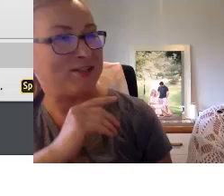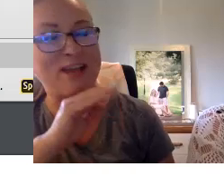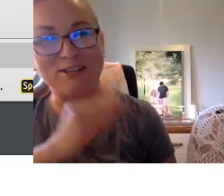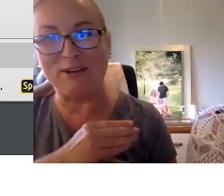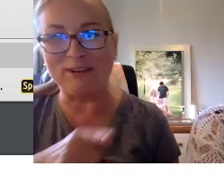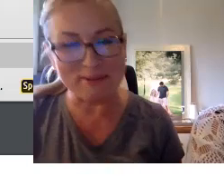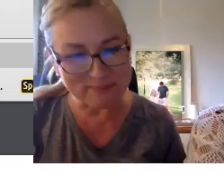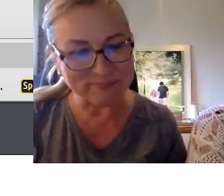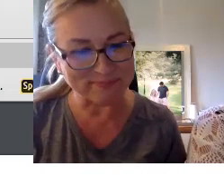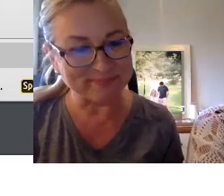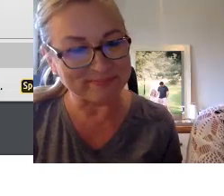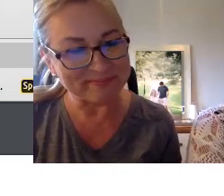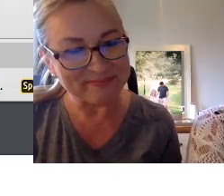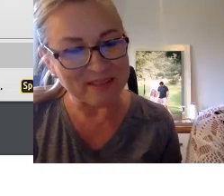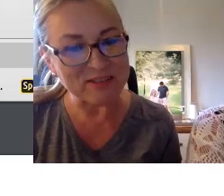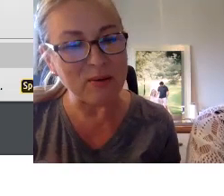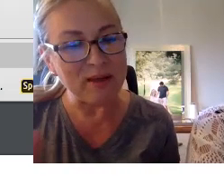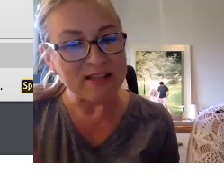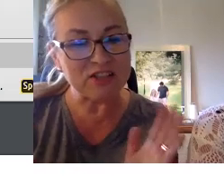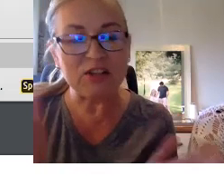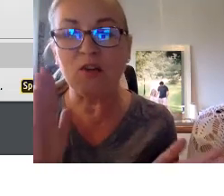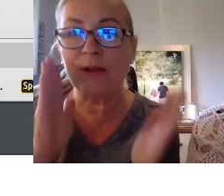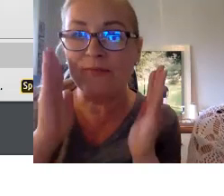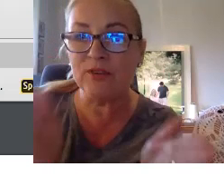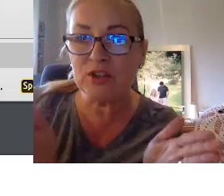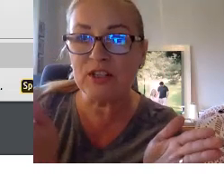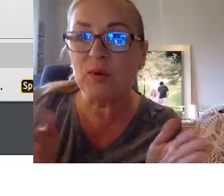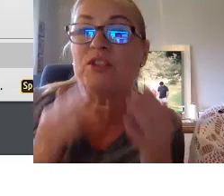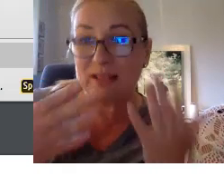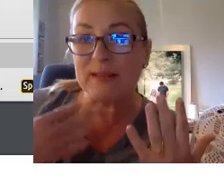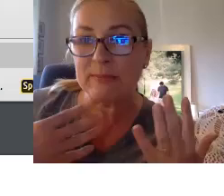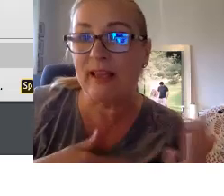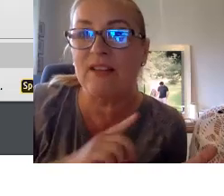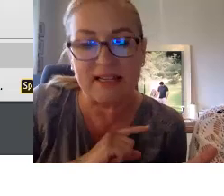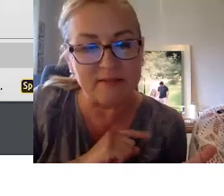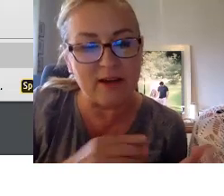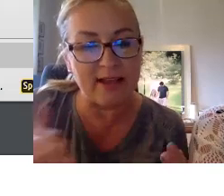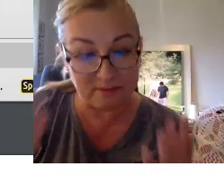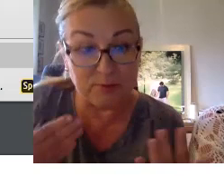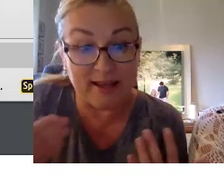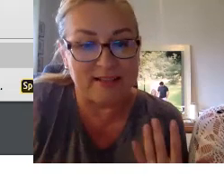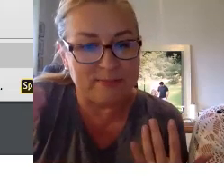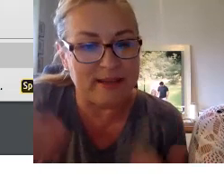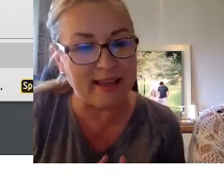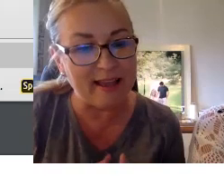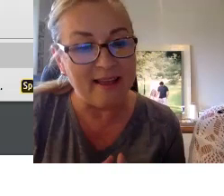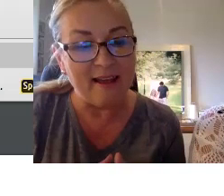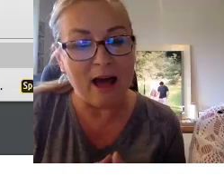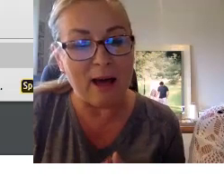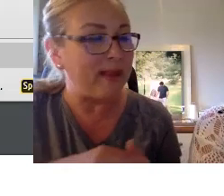mother and daughter. So just so you know, if I'm turning towards you, that's me speaking. I'll identify Gordana